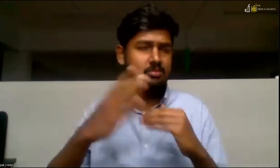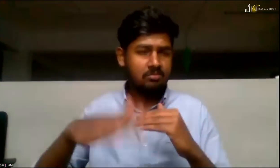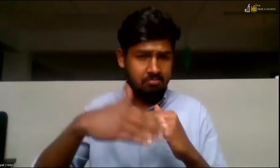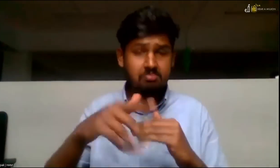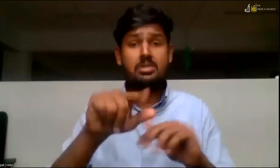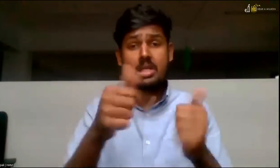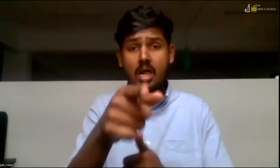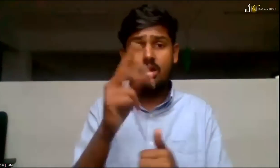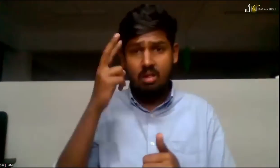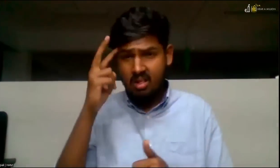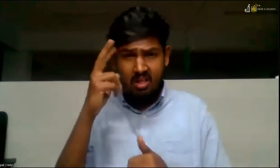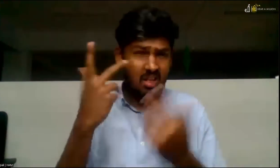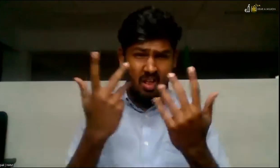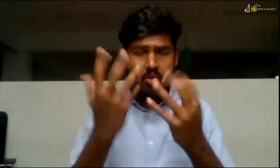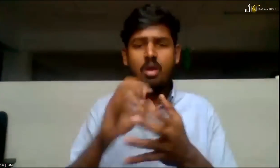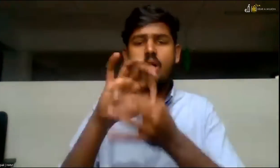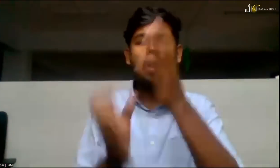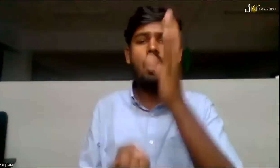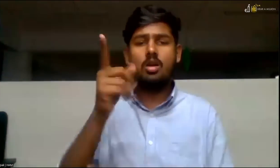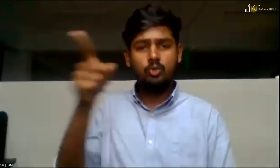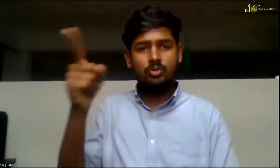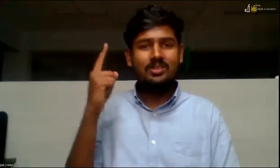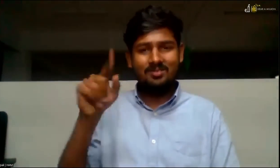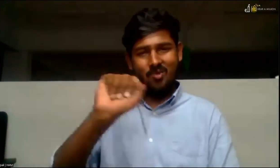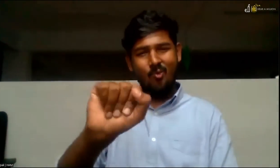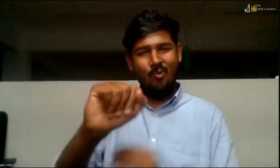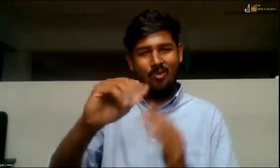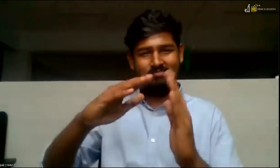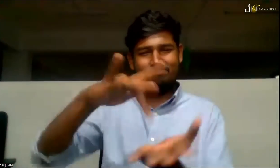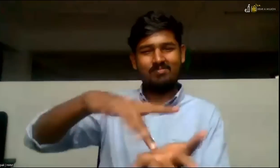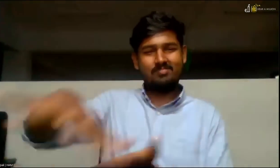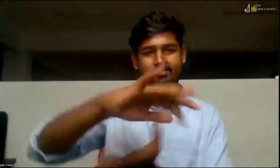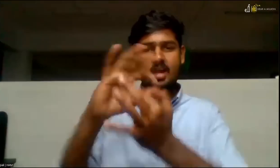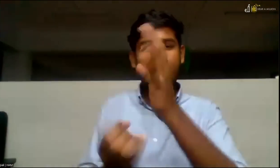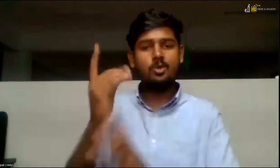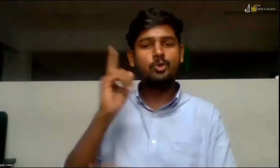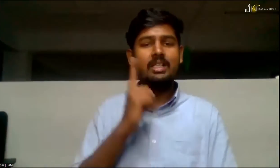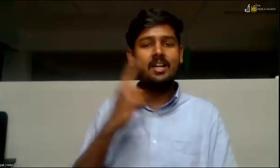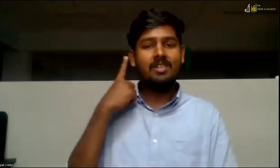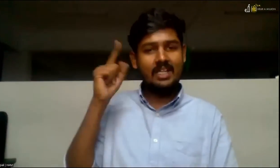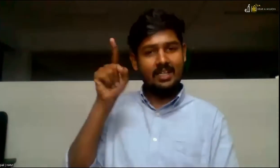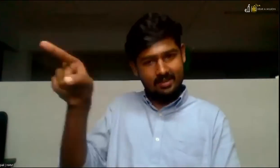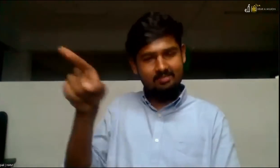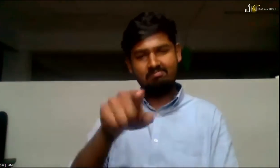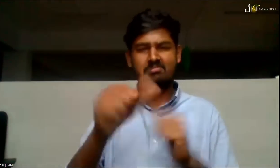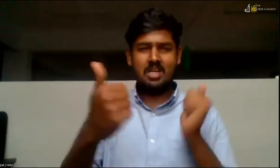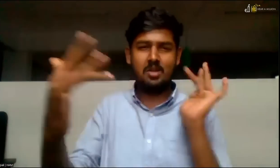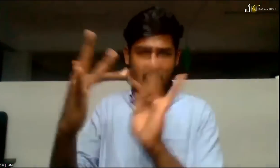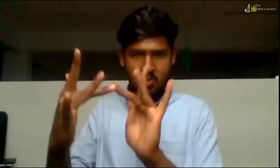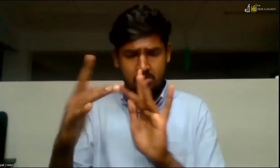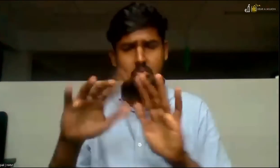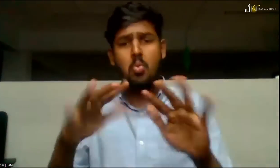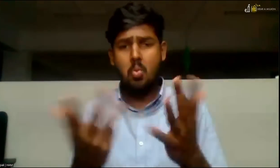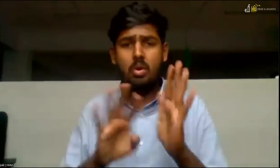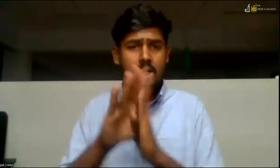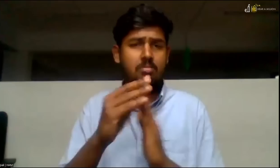So, any queries if you wanted to ask more, you can please ask them as well. The associations, or the associations